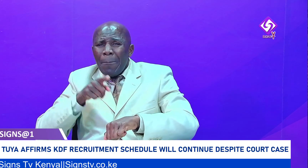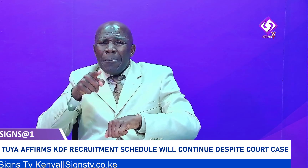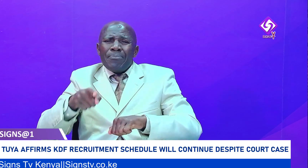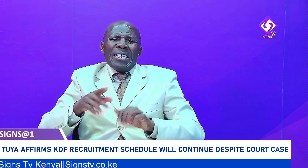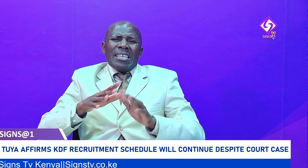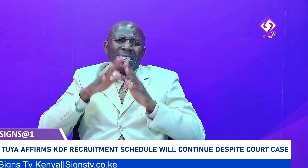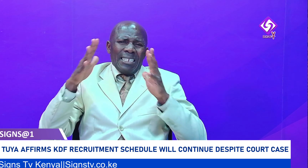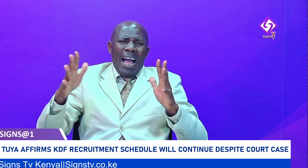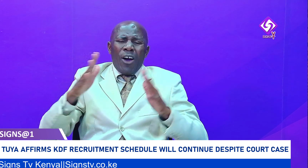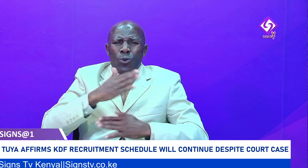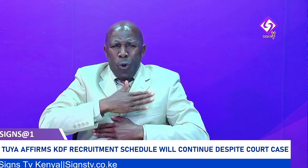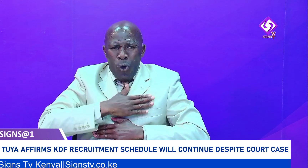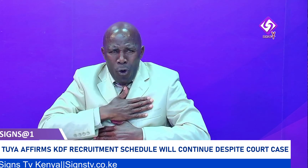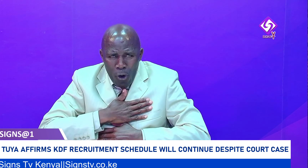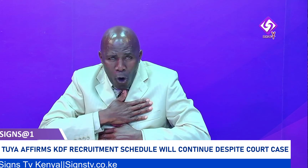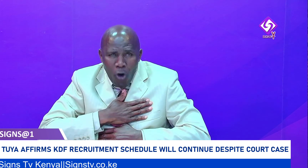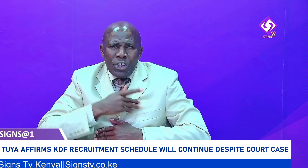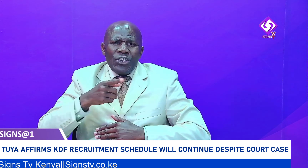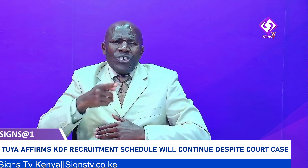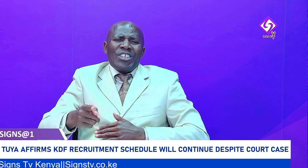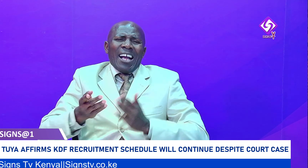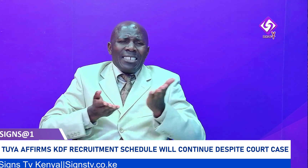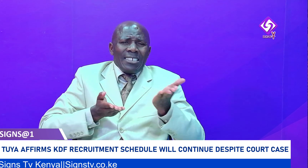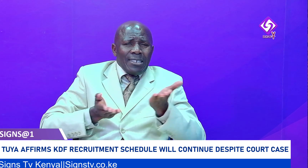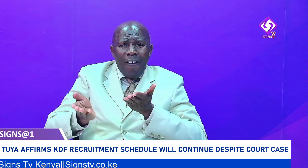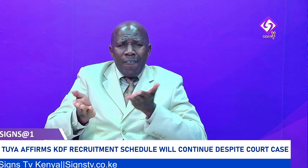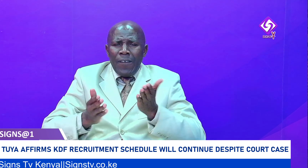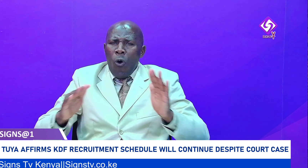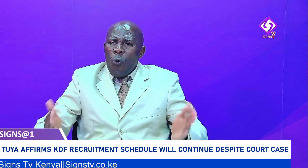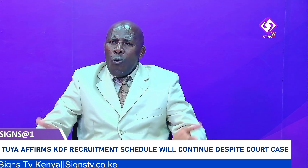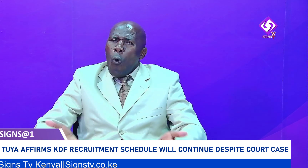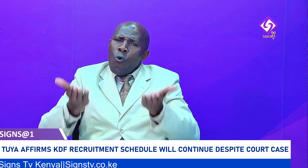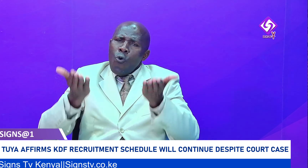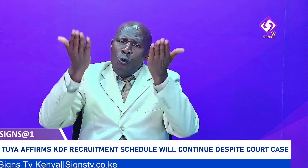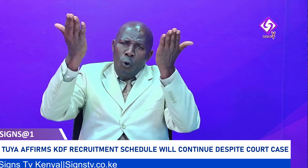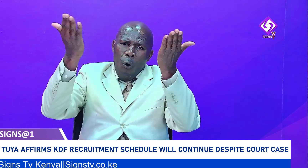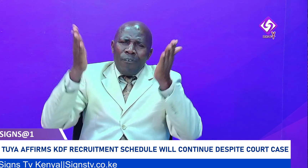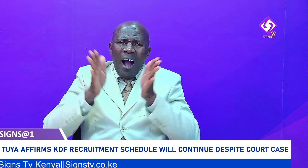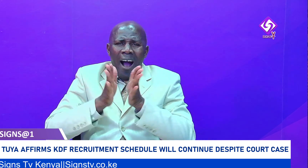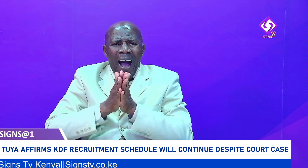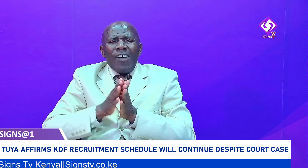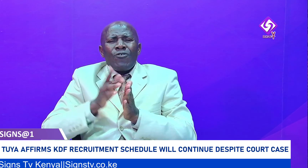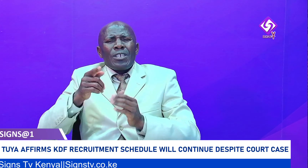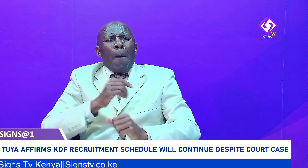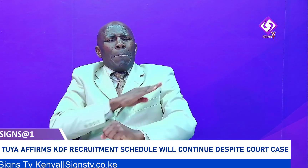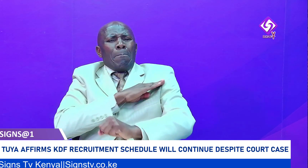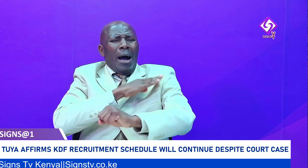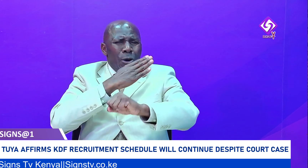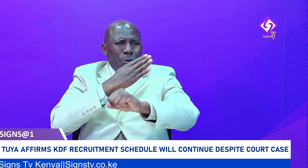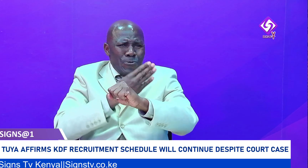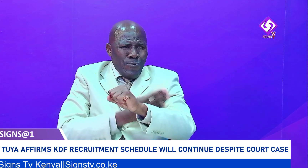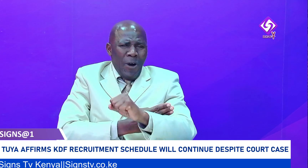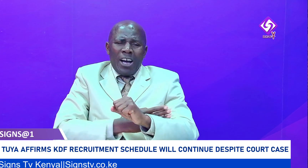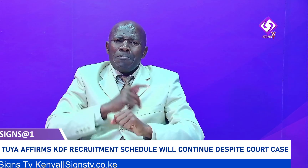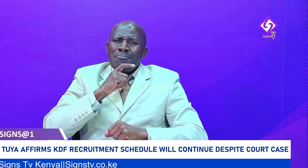This national occasion is dedicated to honoring the service, sacrifice, and bravery of